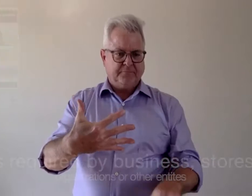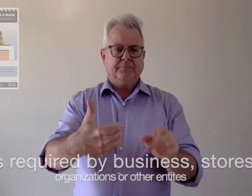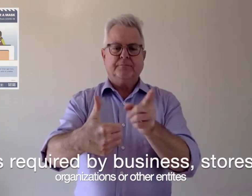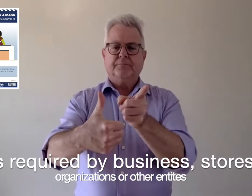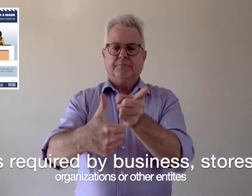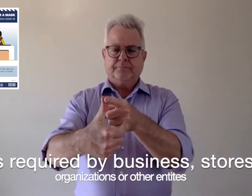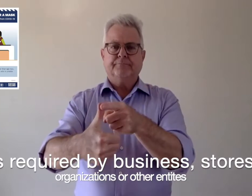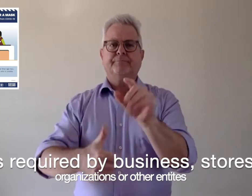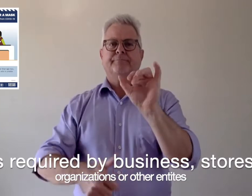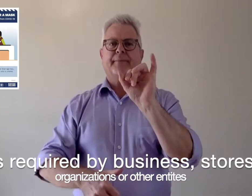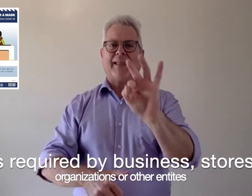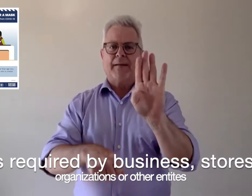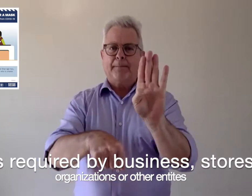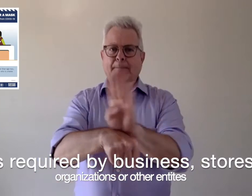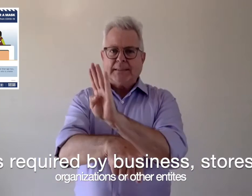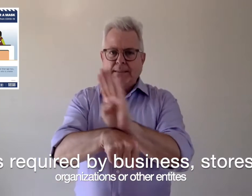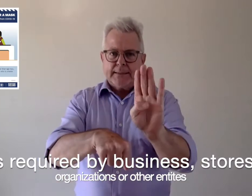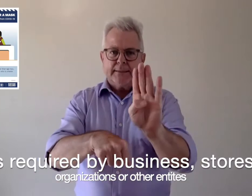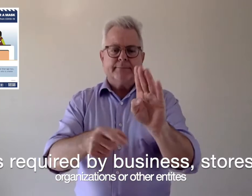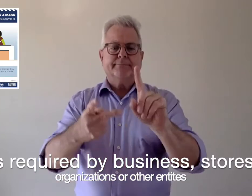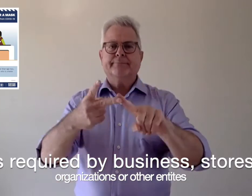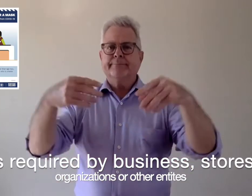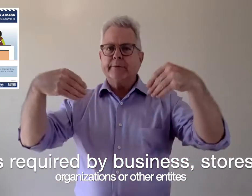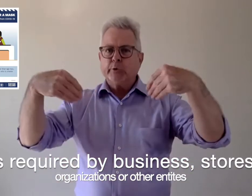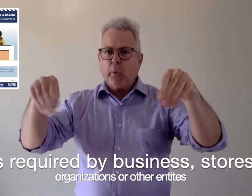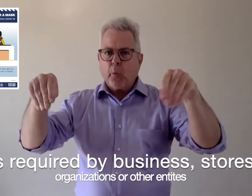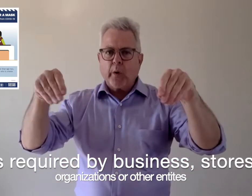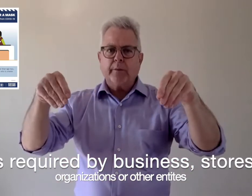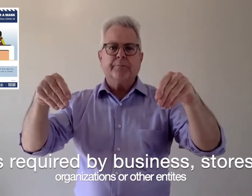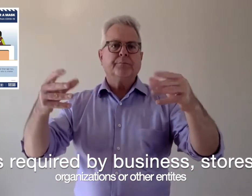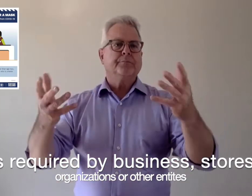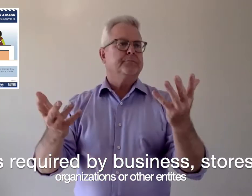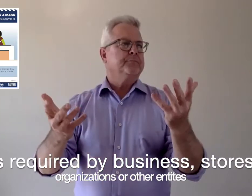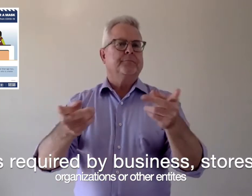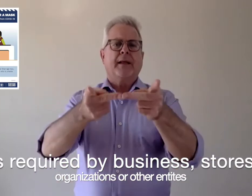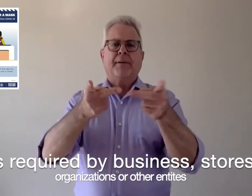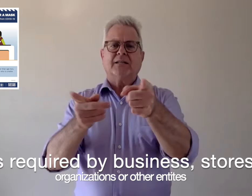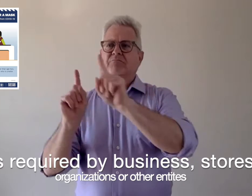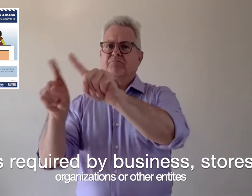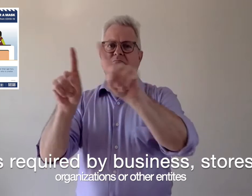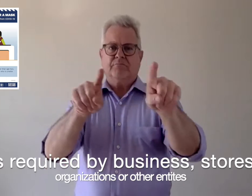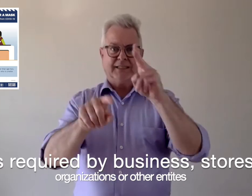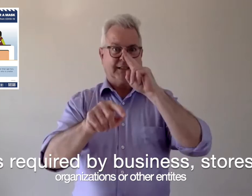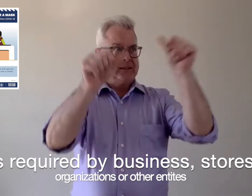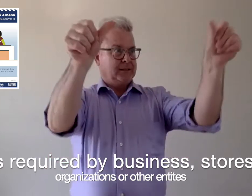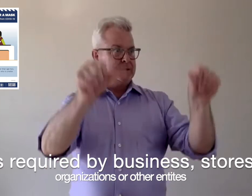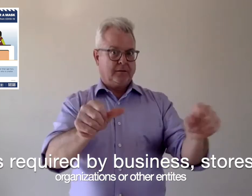several exceptions I want to mention. If a particular business or retail